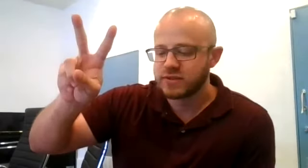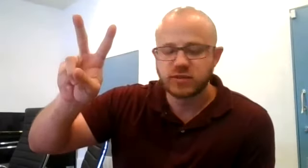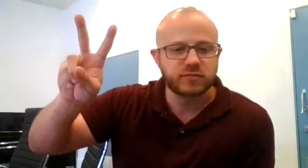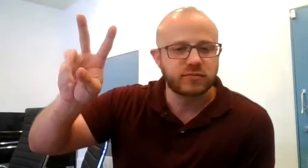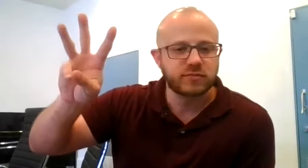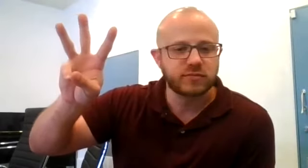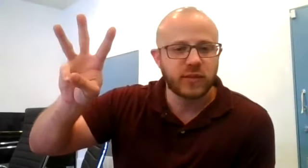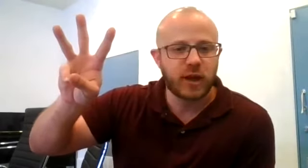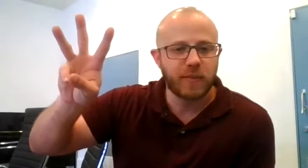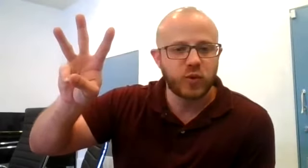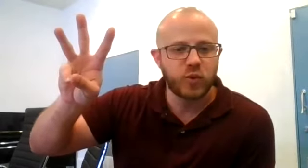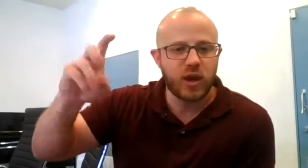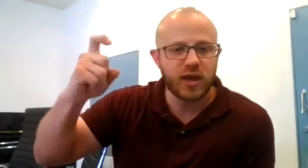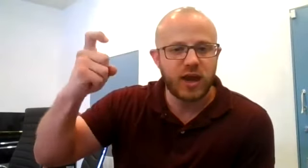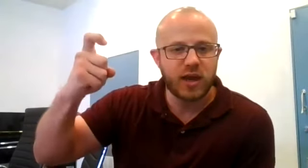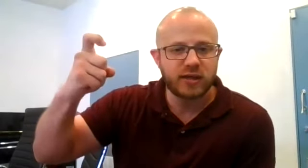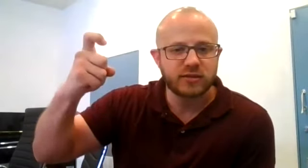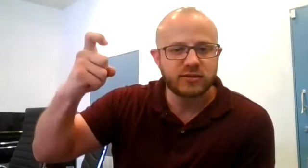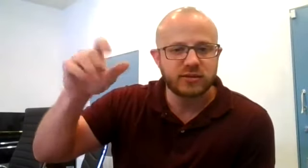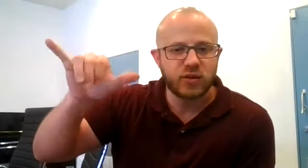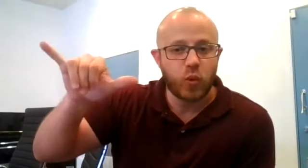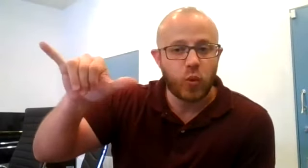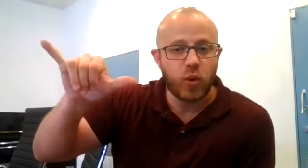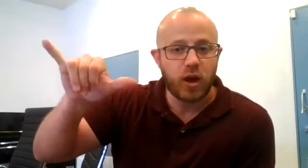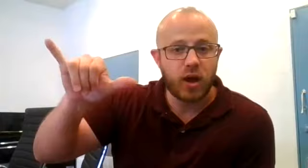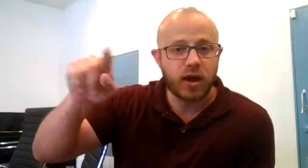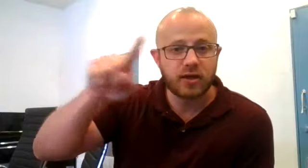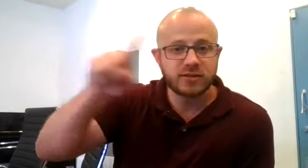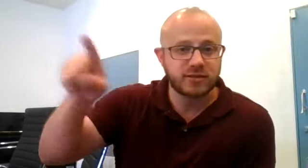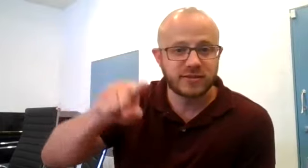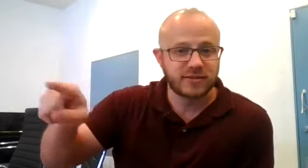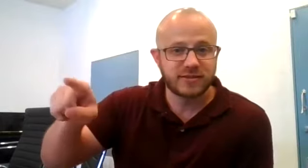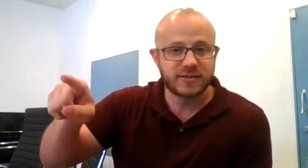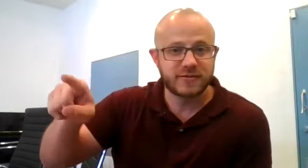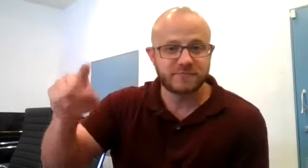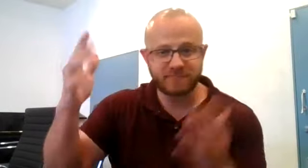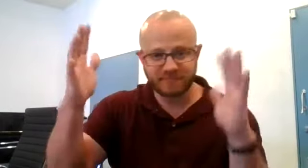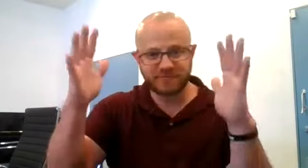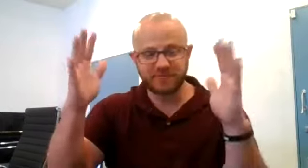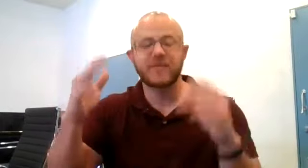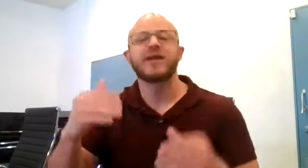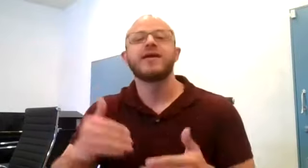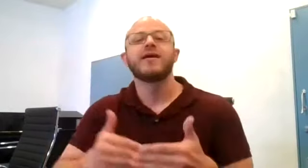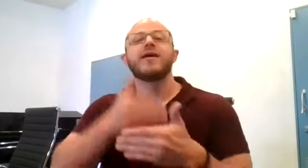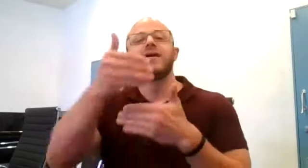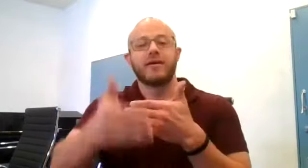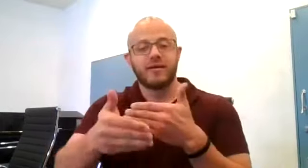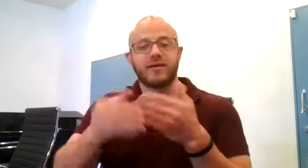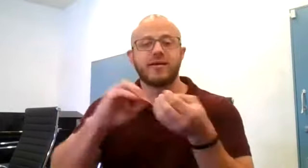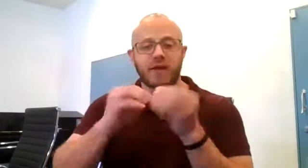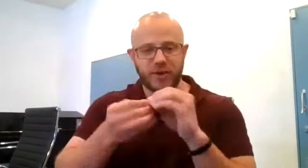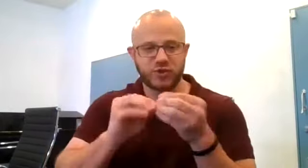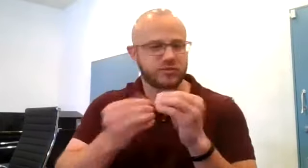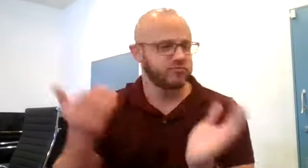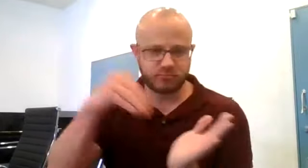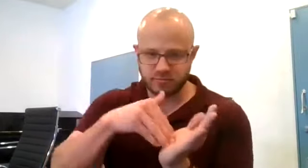V, W, X, Y, Z. All right. So next we'll